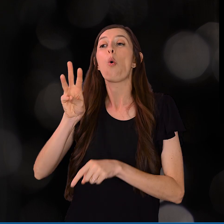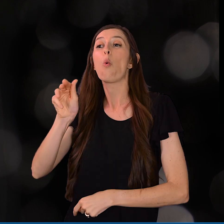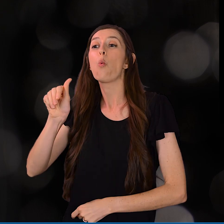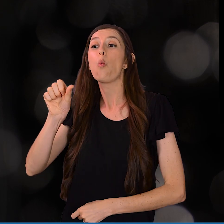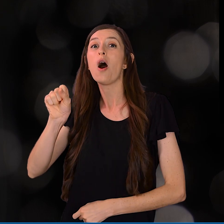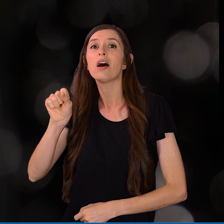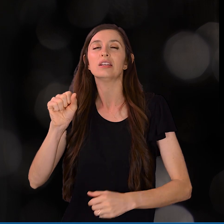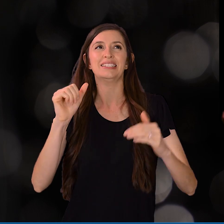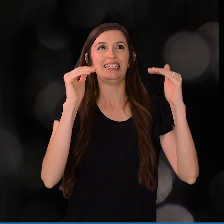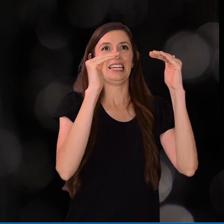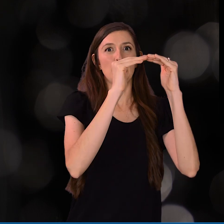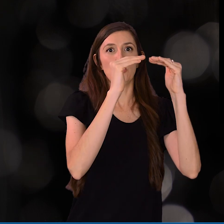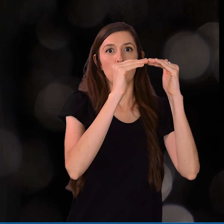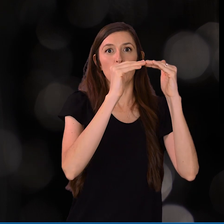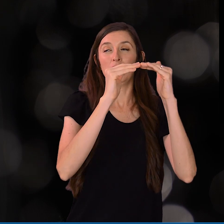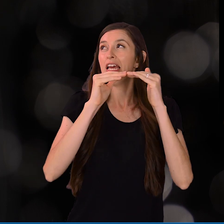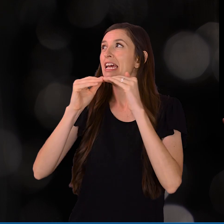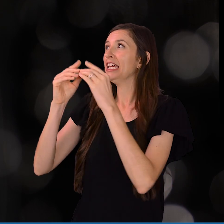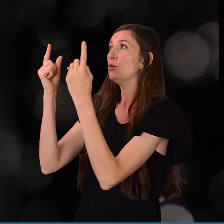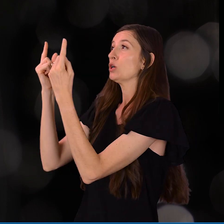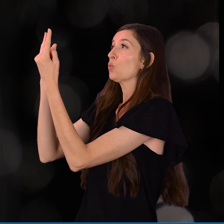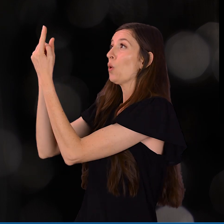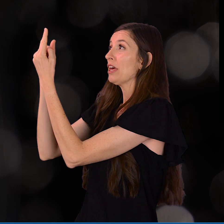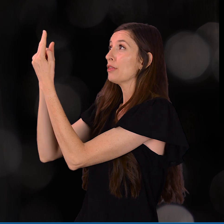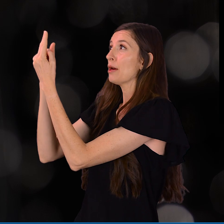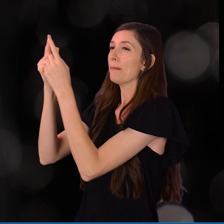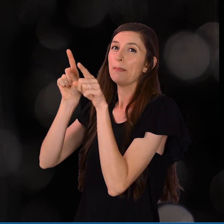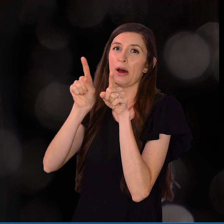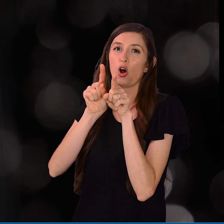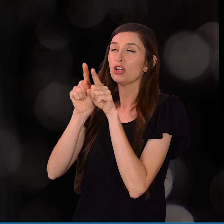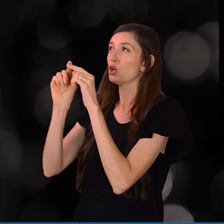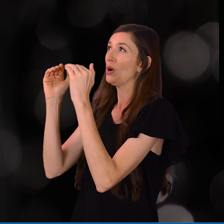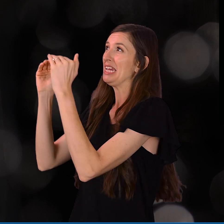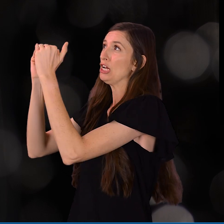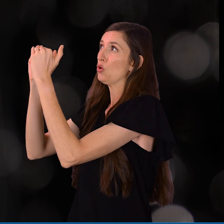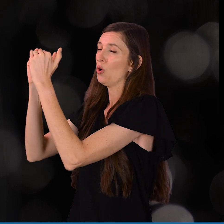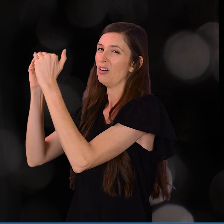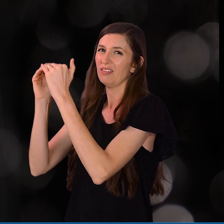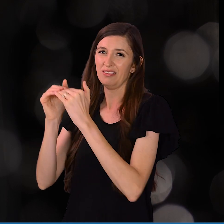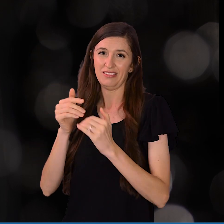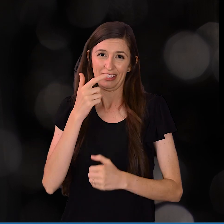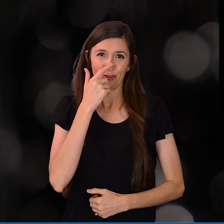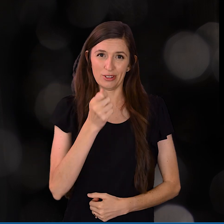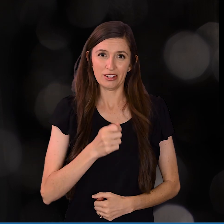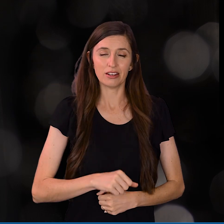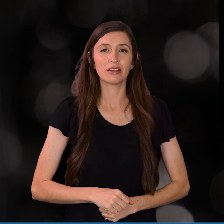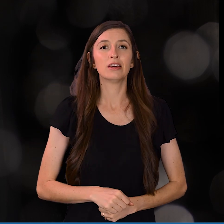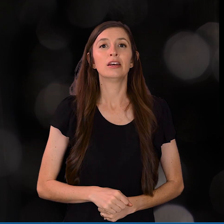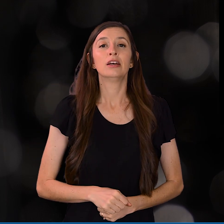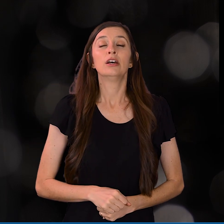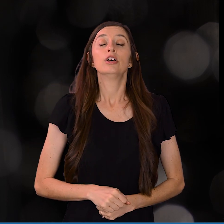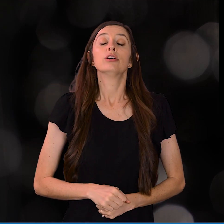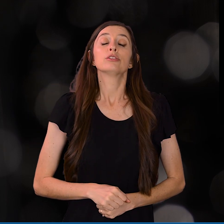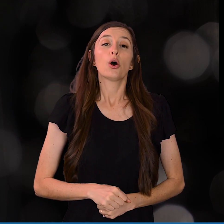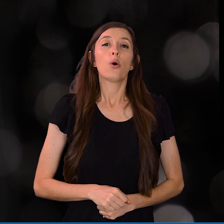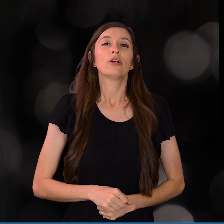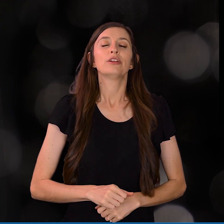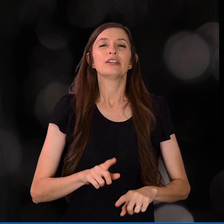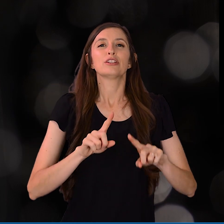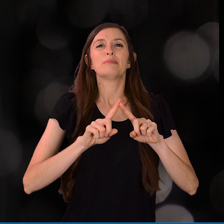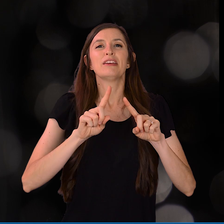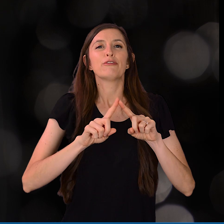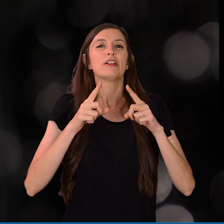equality. So both those pillars have to be in place for the doctrine of the Trinity. Okay, now, having said that, there are some famous,